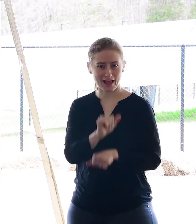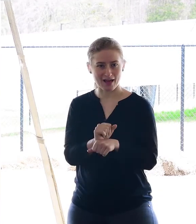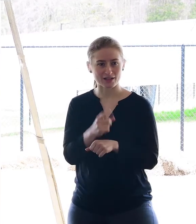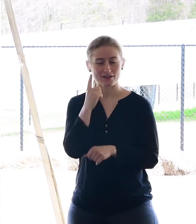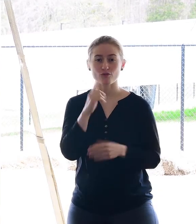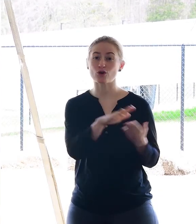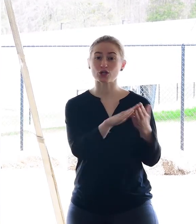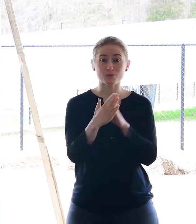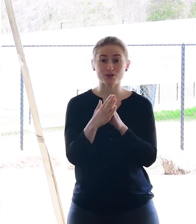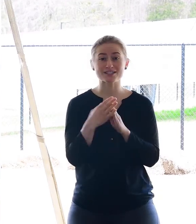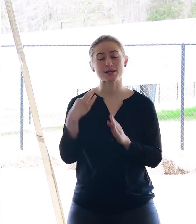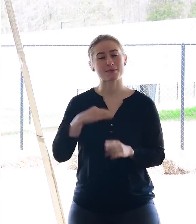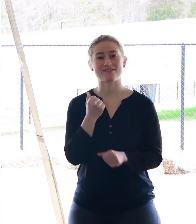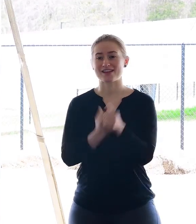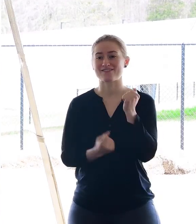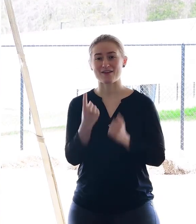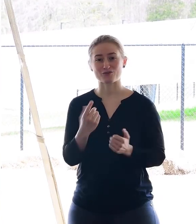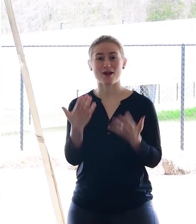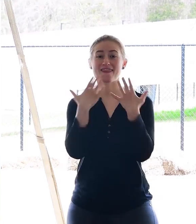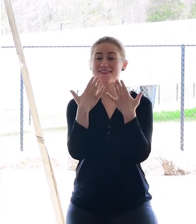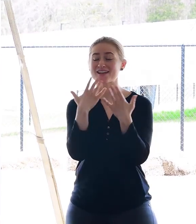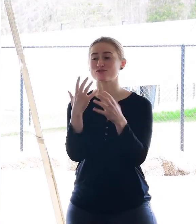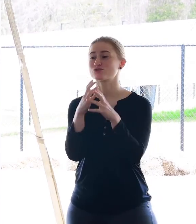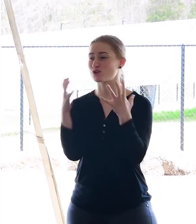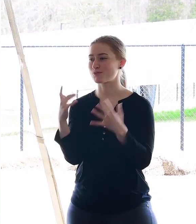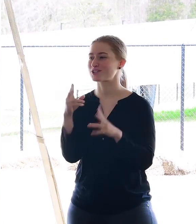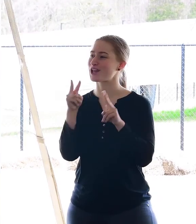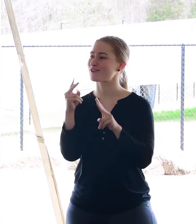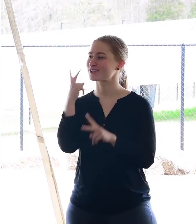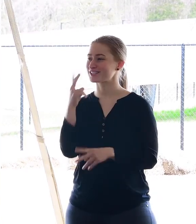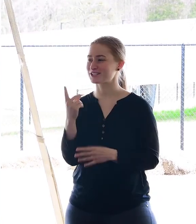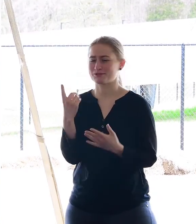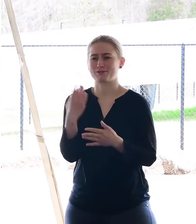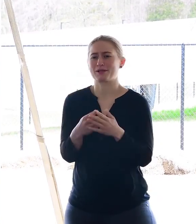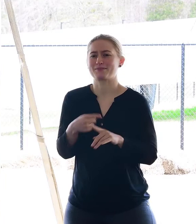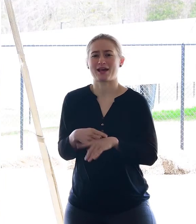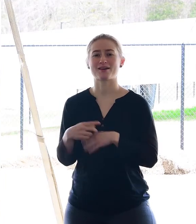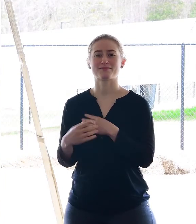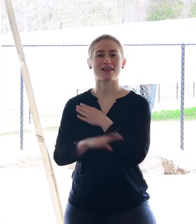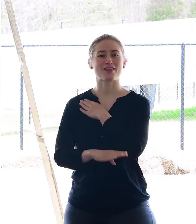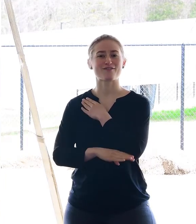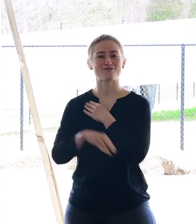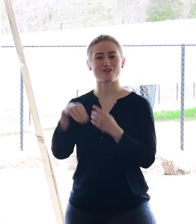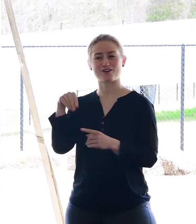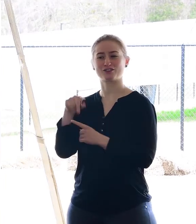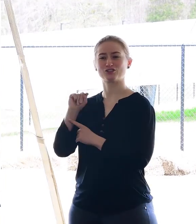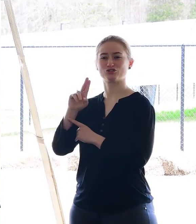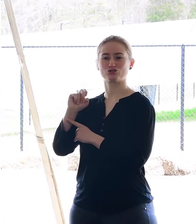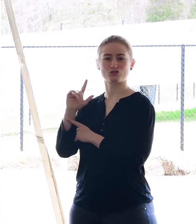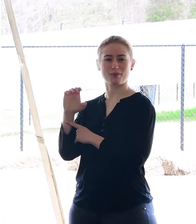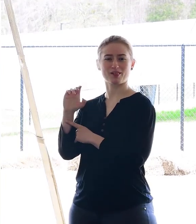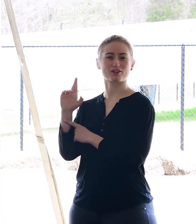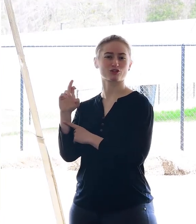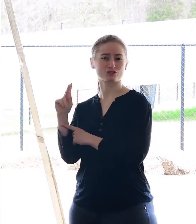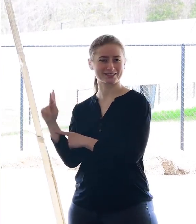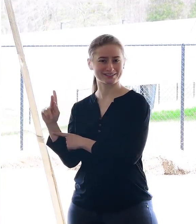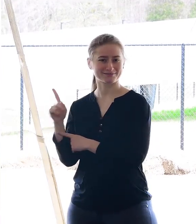everyone. Well, thank you so much, and I look forward to seeing you sometime in the fall at Triple Creek.